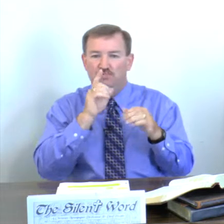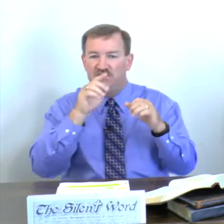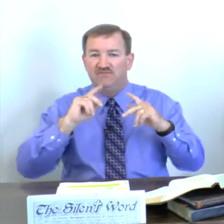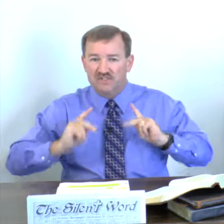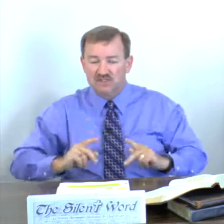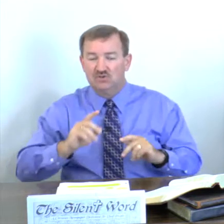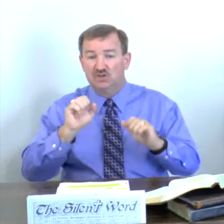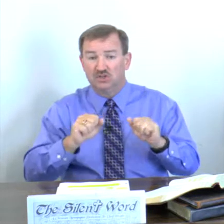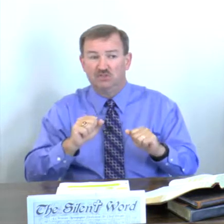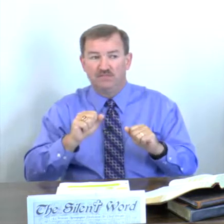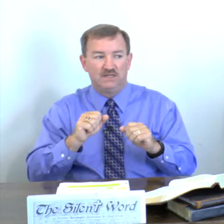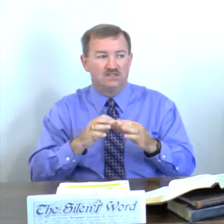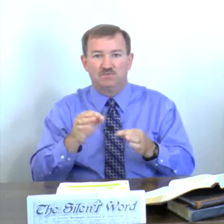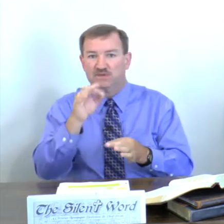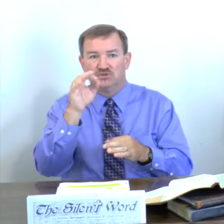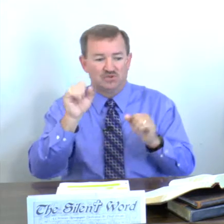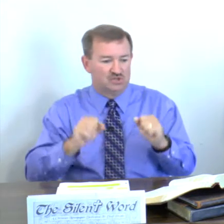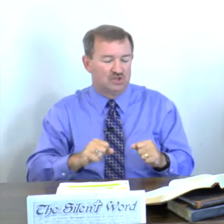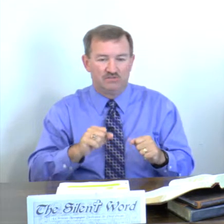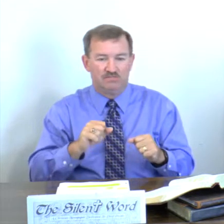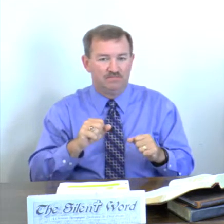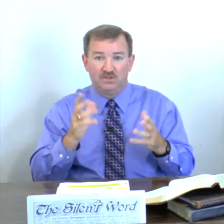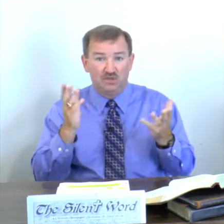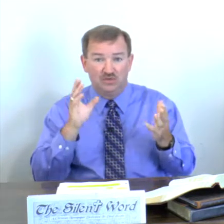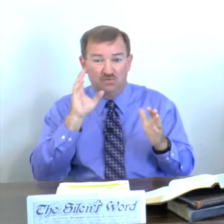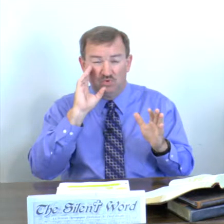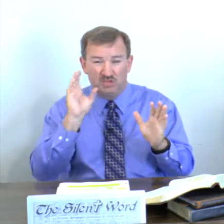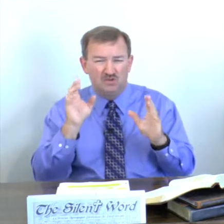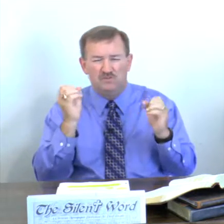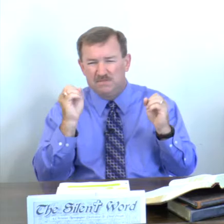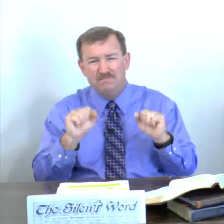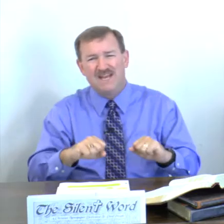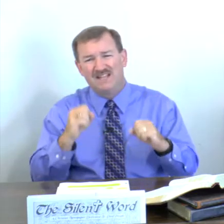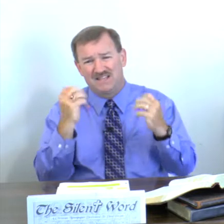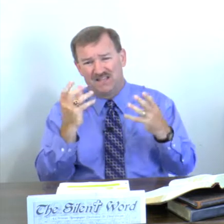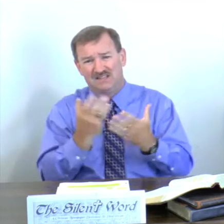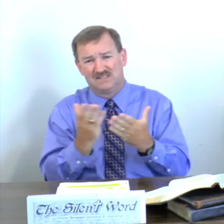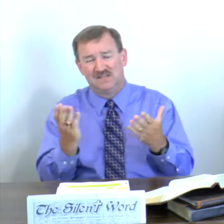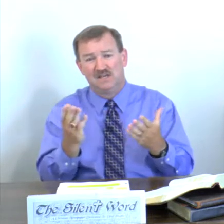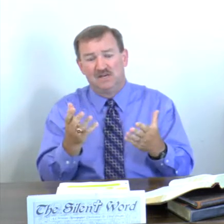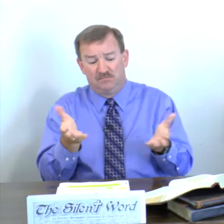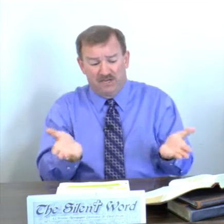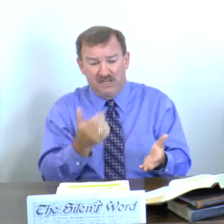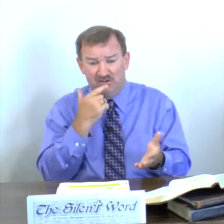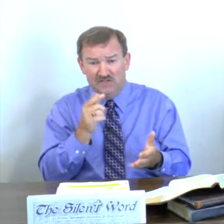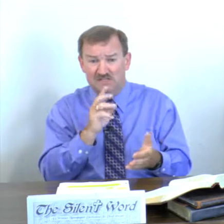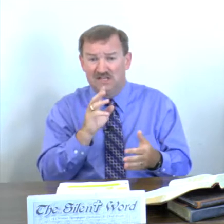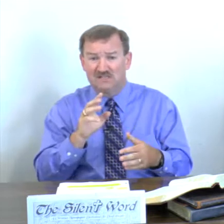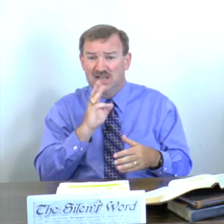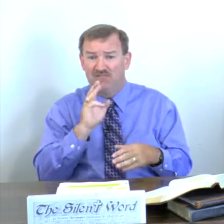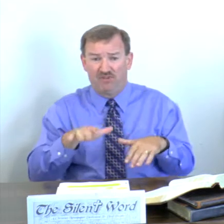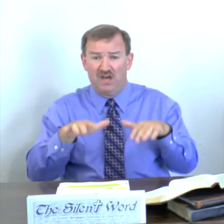be physical, it could be spiritual, it could, you know, it could be many things. But here it says a flood.